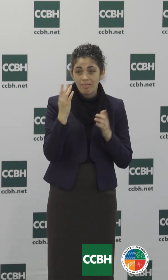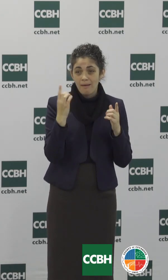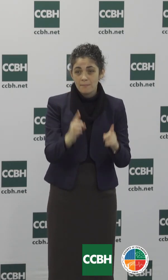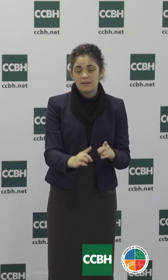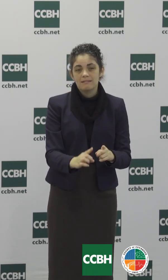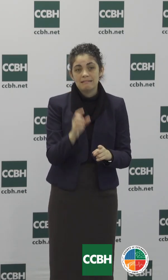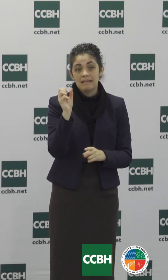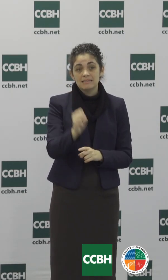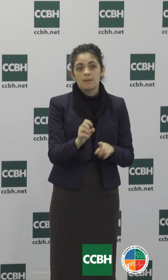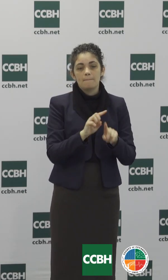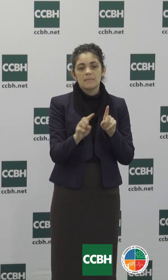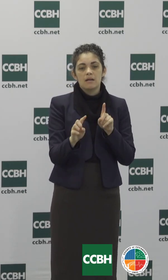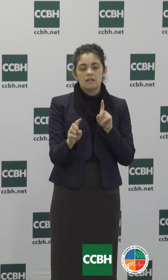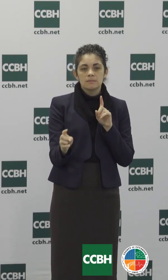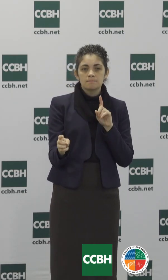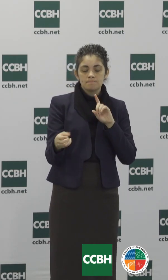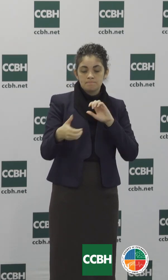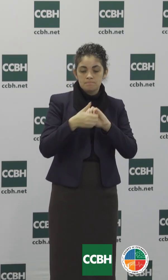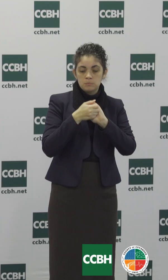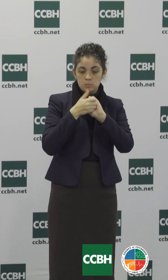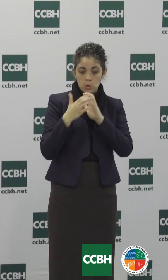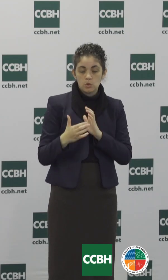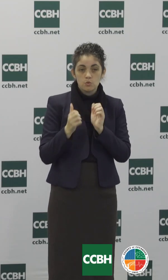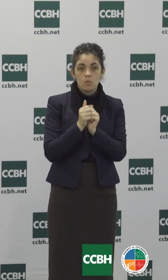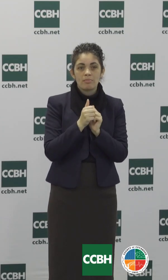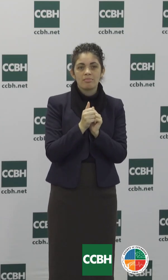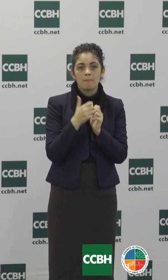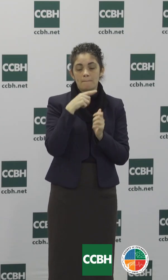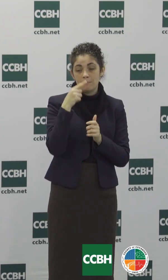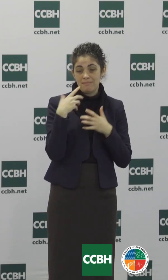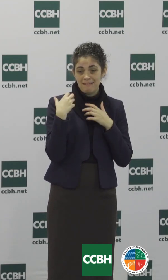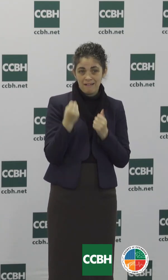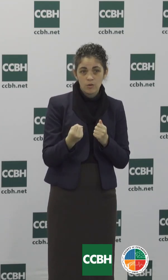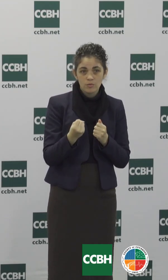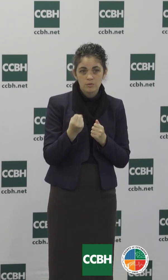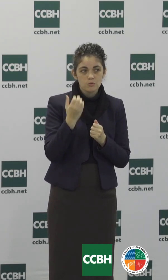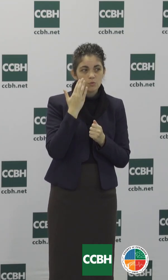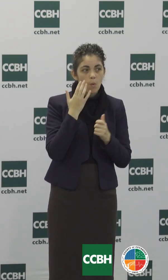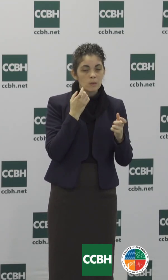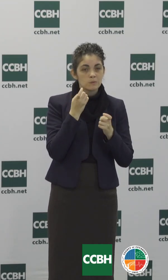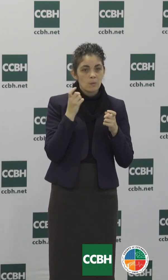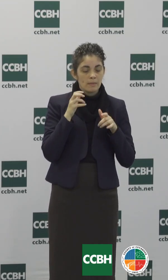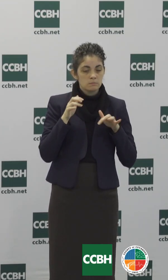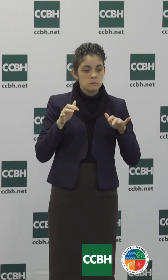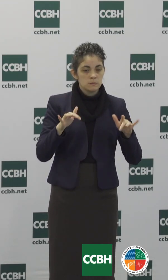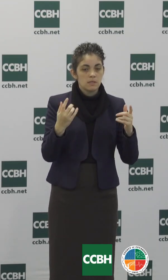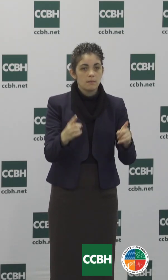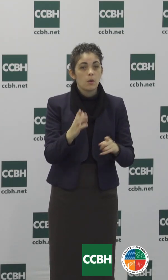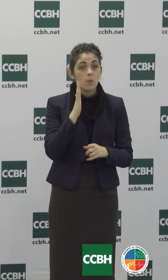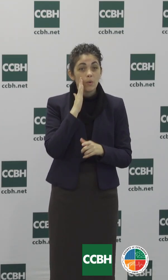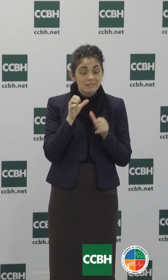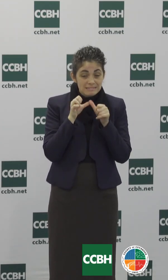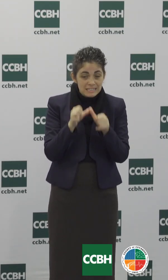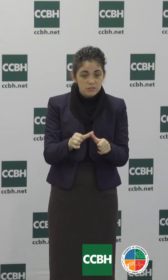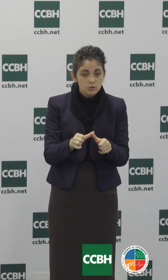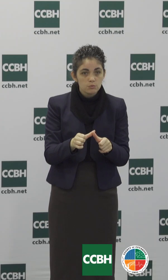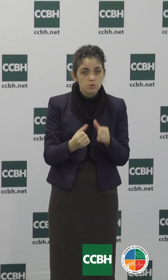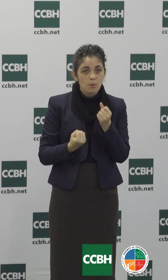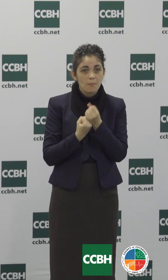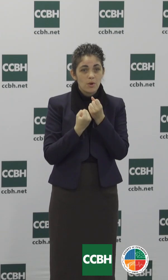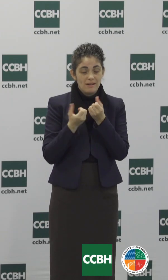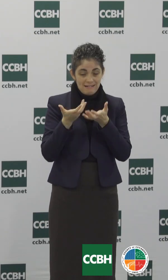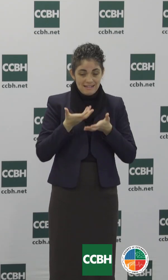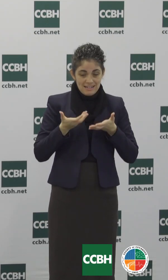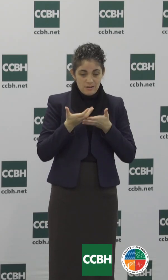job, working with partners, to stamp out those clusters and to control spread. And we're committed to do that here. And as local